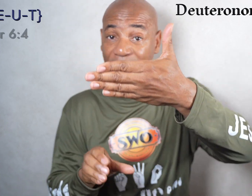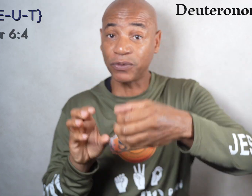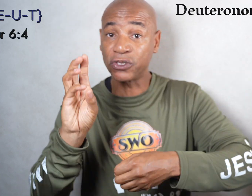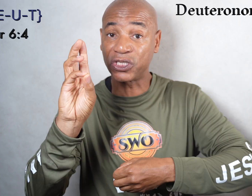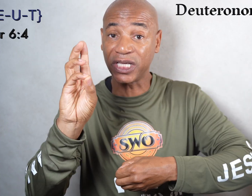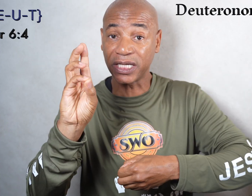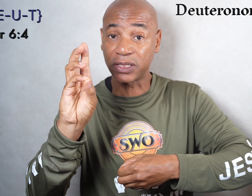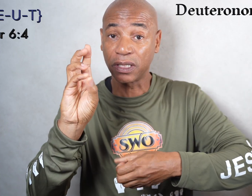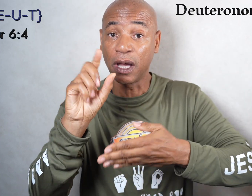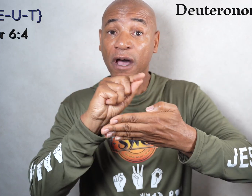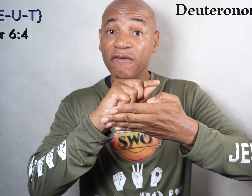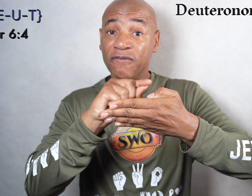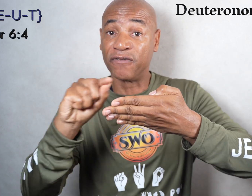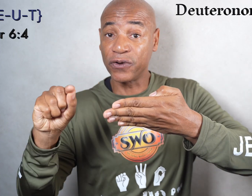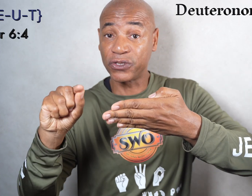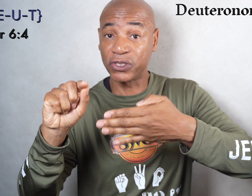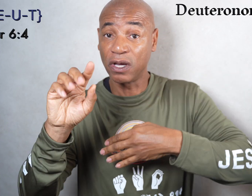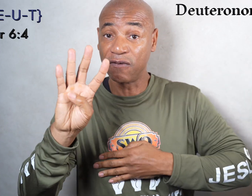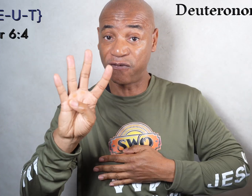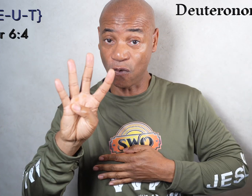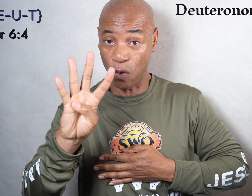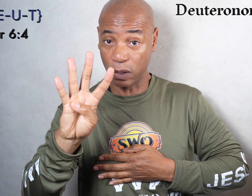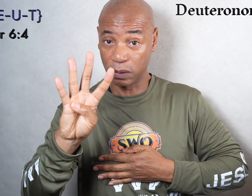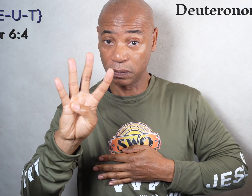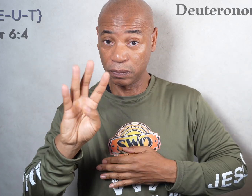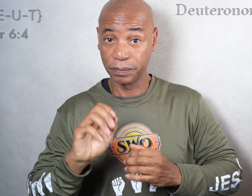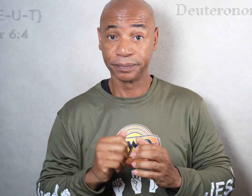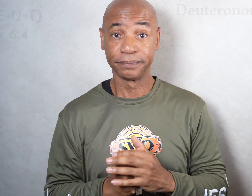chapter 6, verse 4.